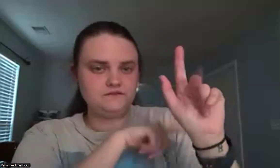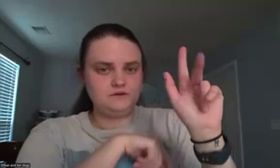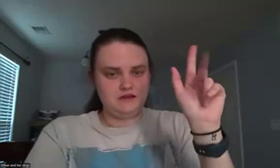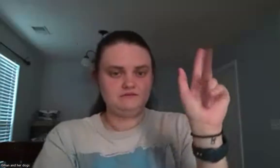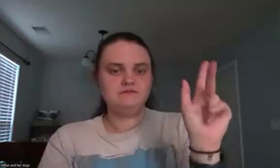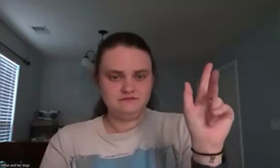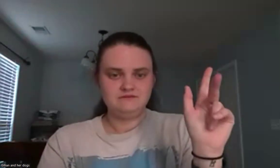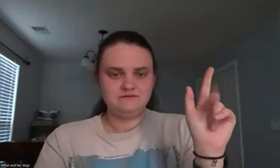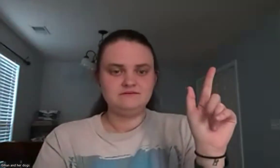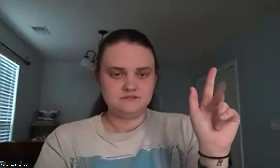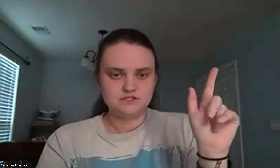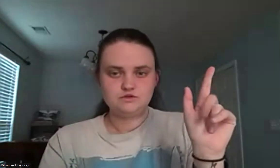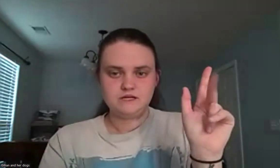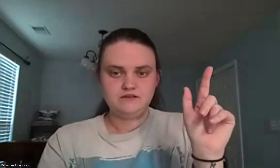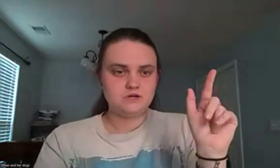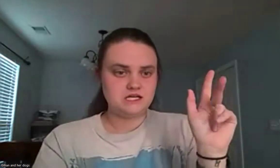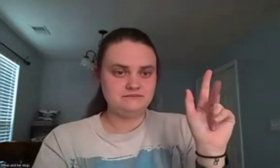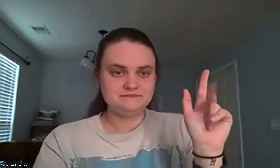can. So 23.